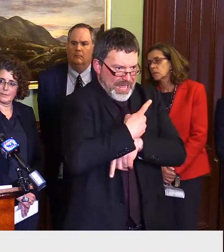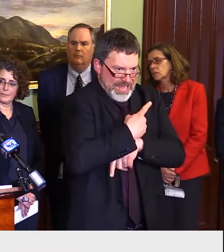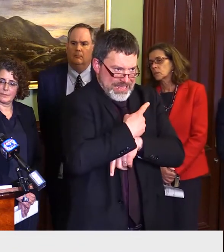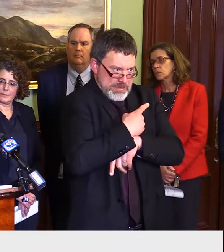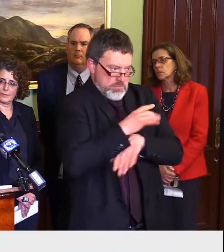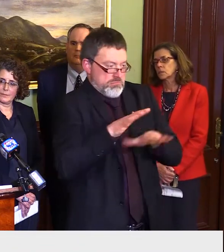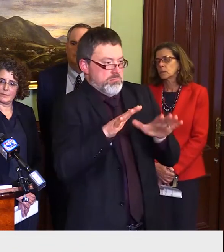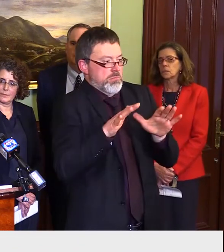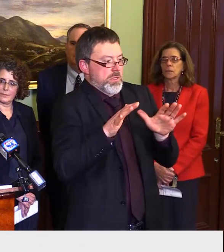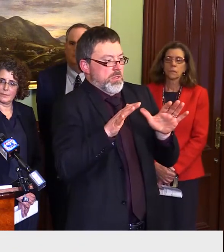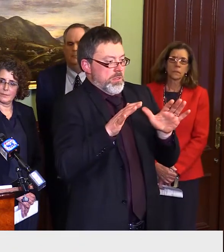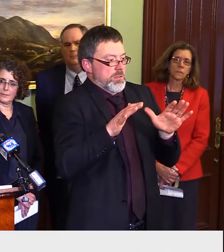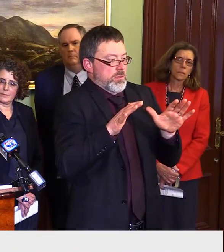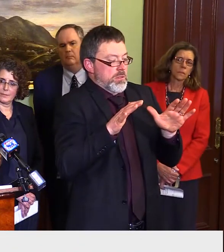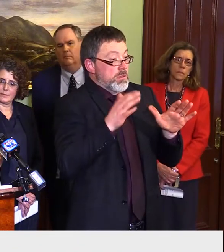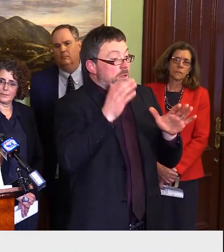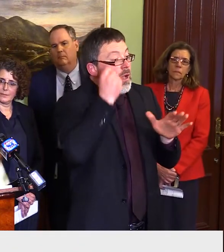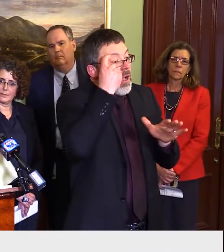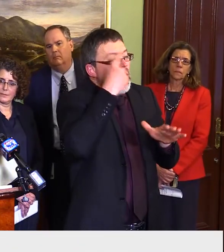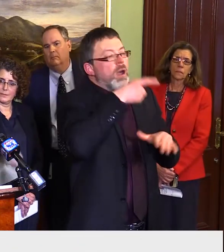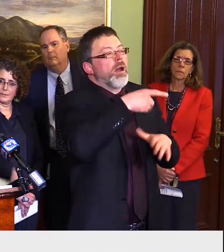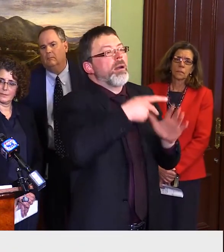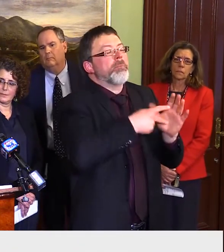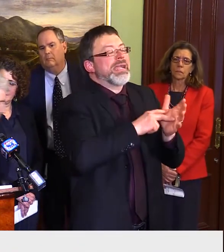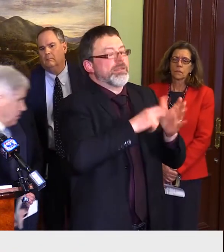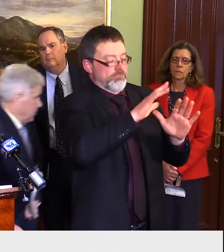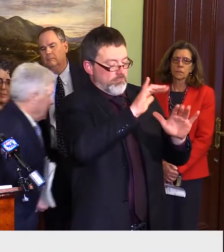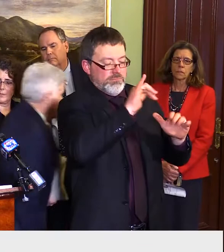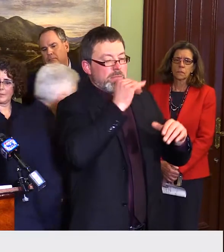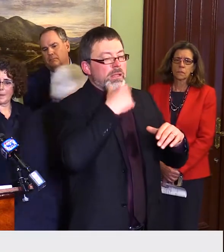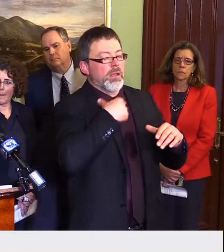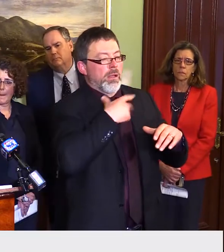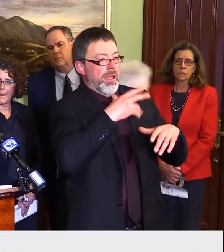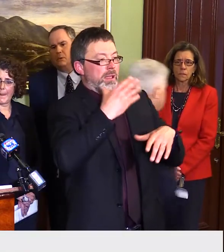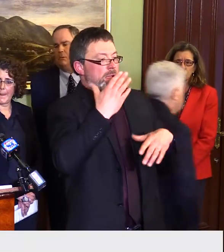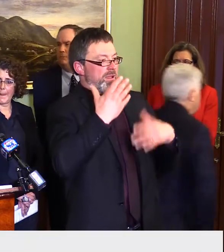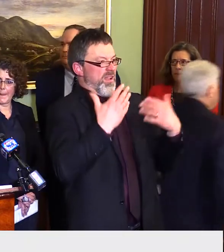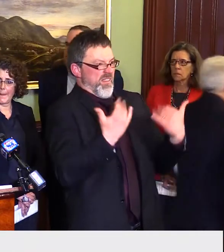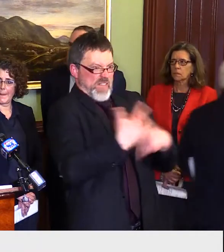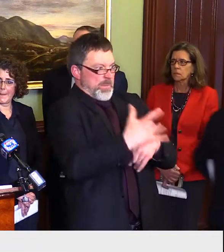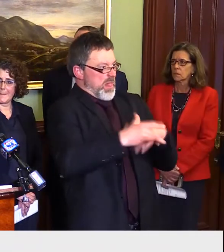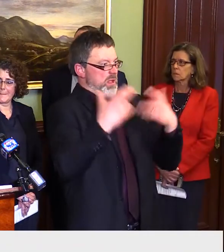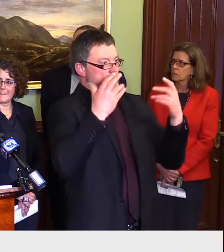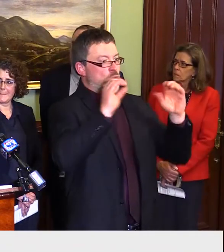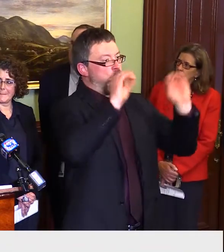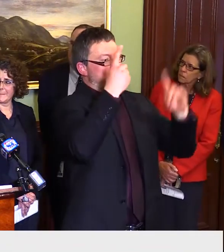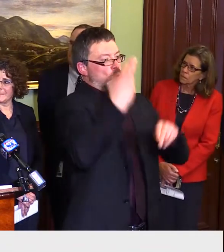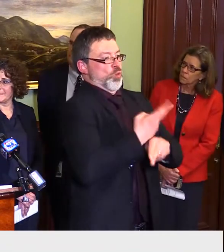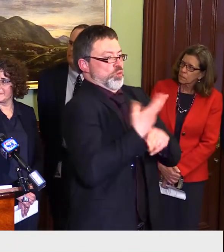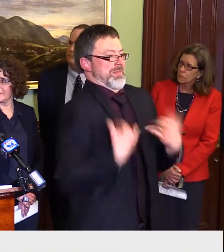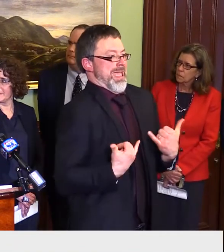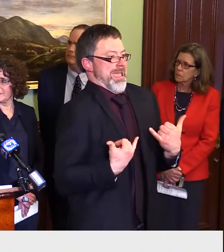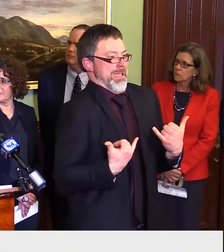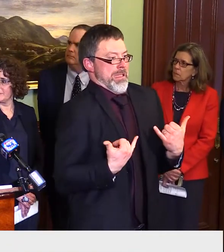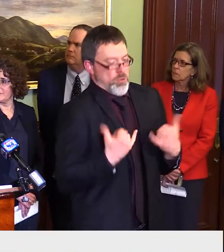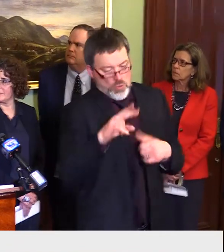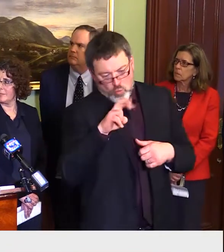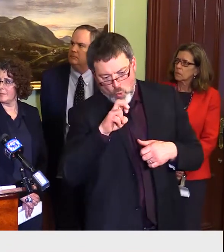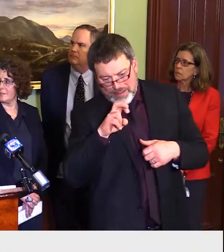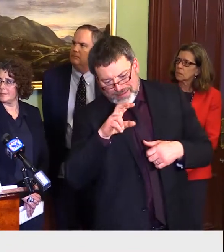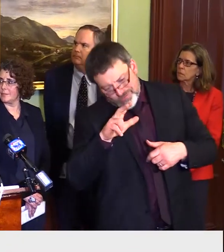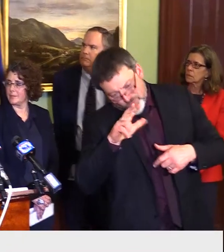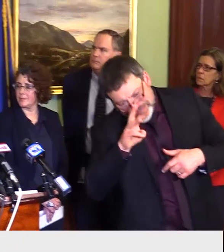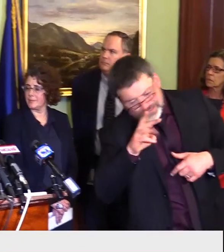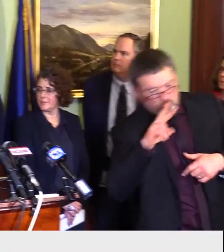right now. How many tests are being administered right now? How many positive, how many negative? We probably have the up-to-date